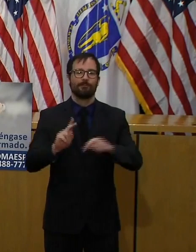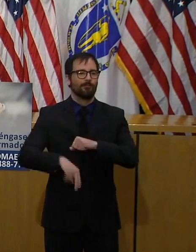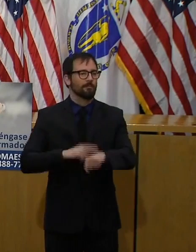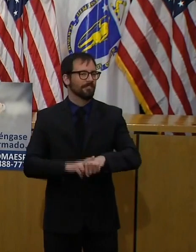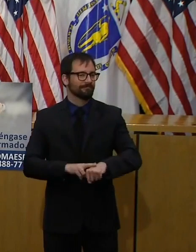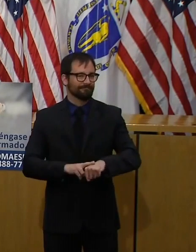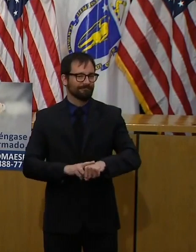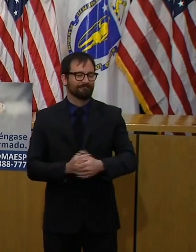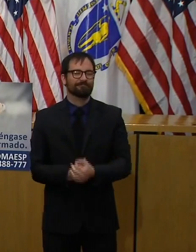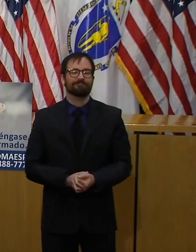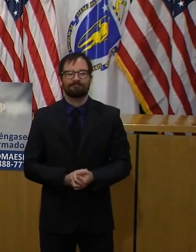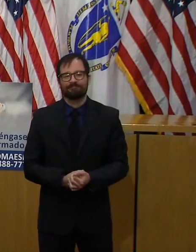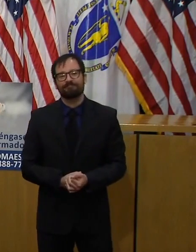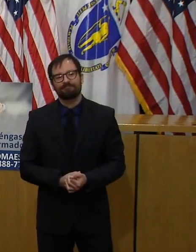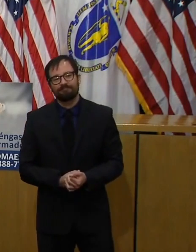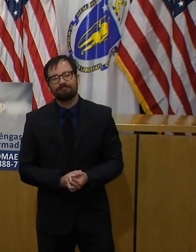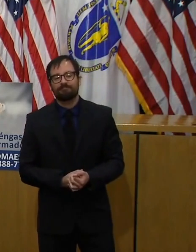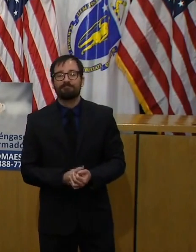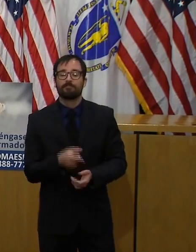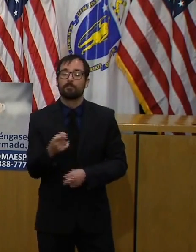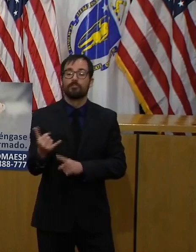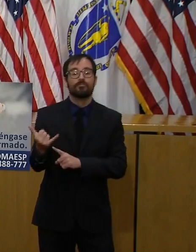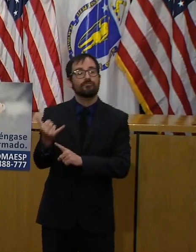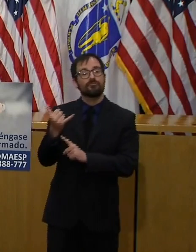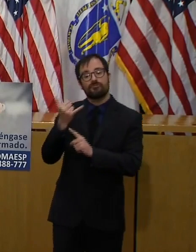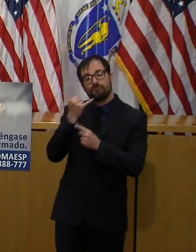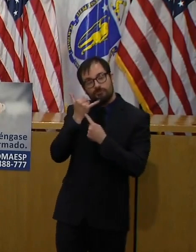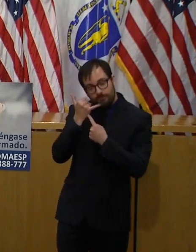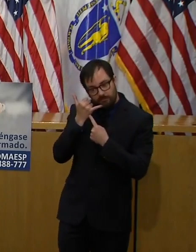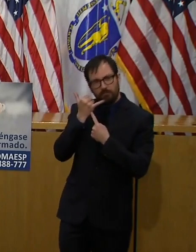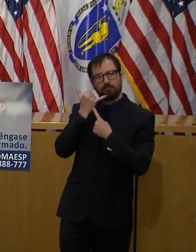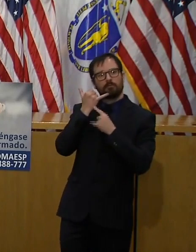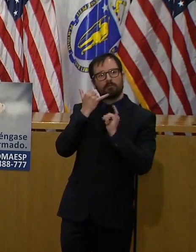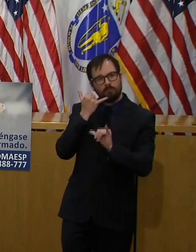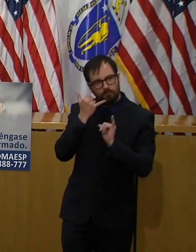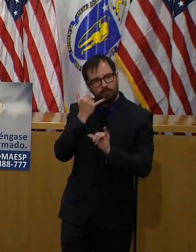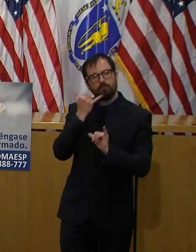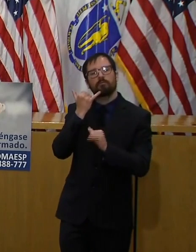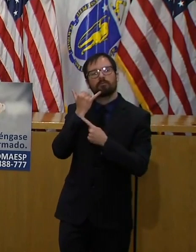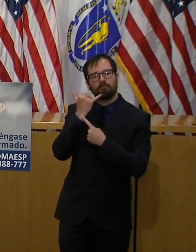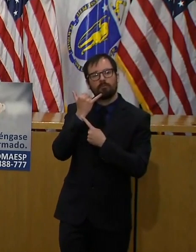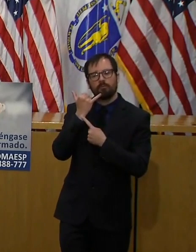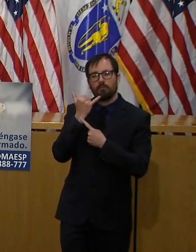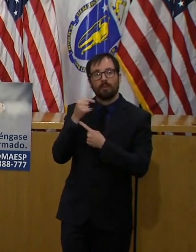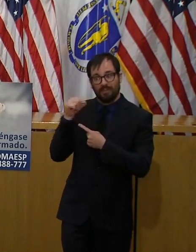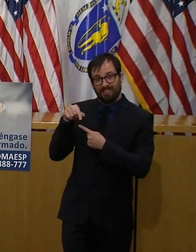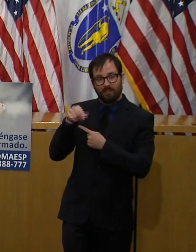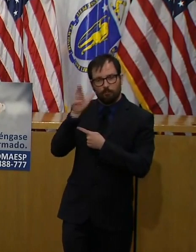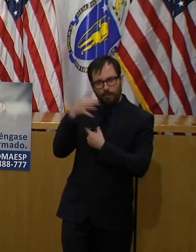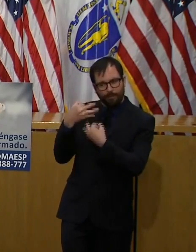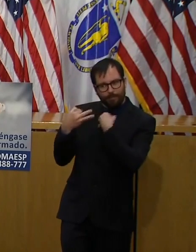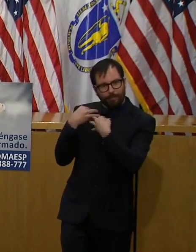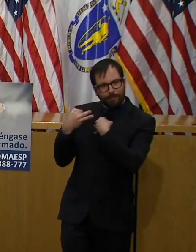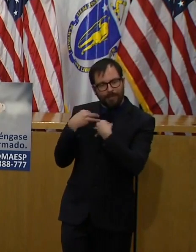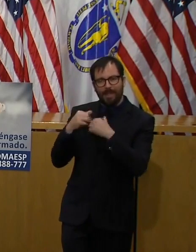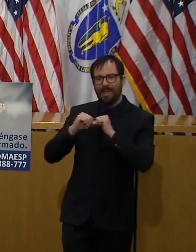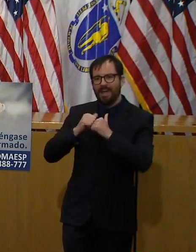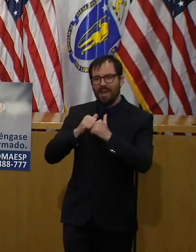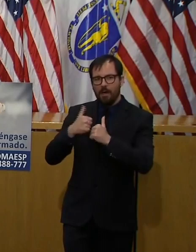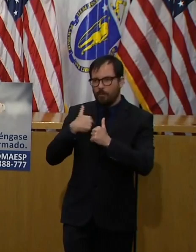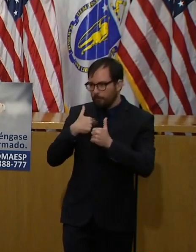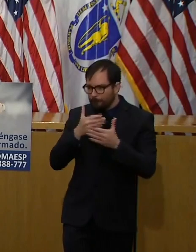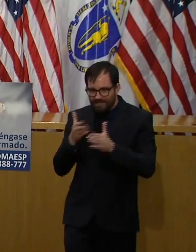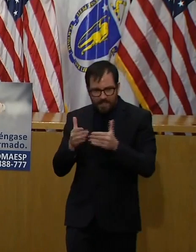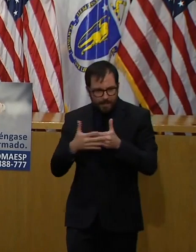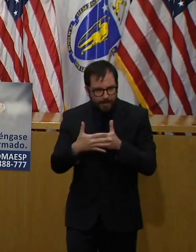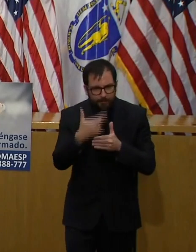helping our state build a strategy for how we can get back to something like a new normal. And it's also part of an important